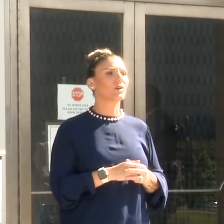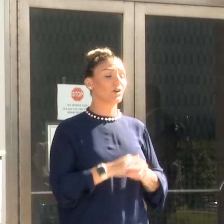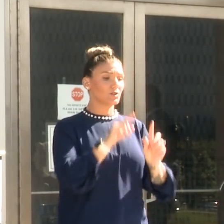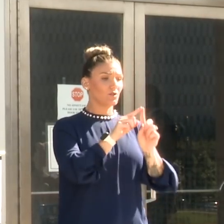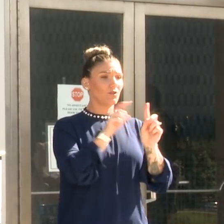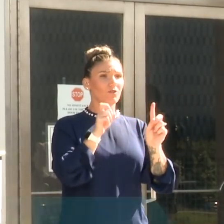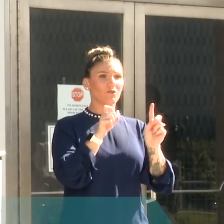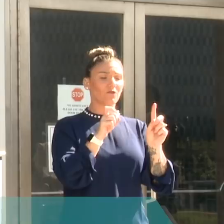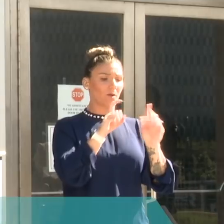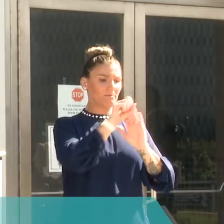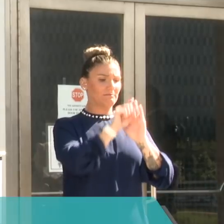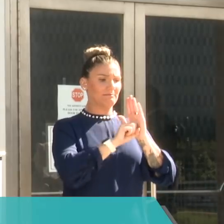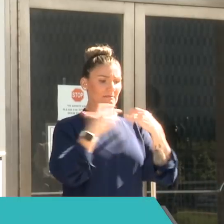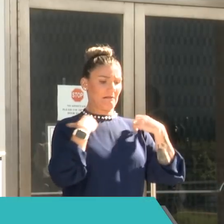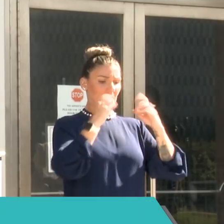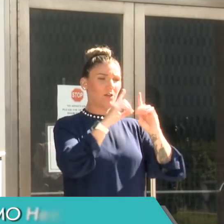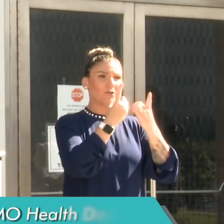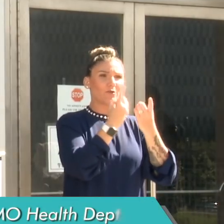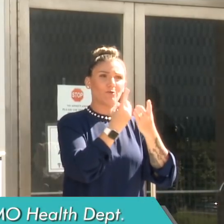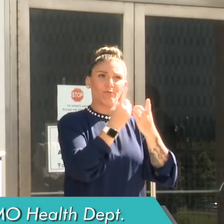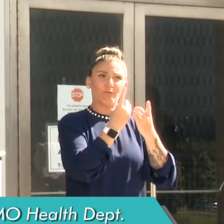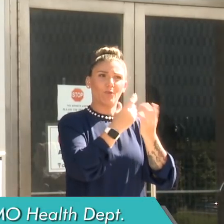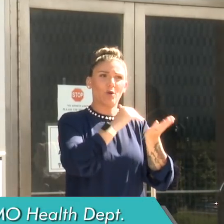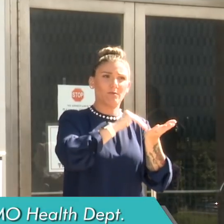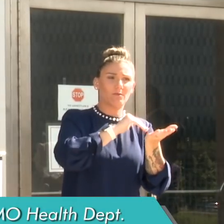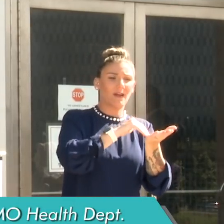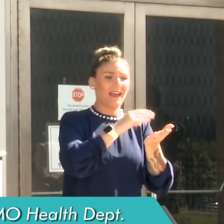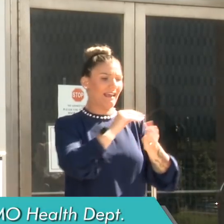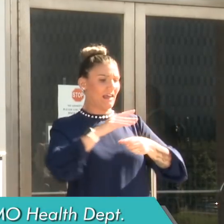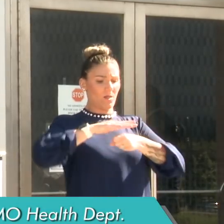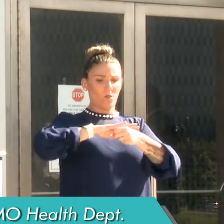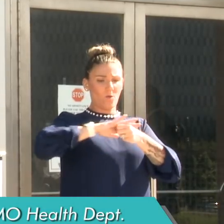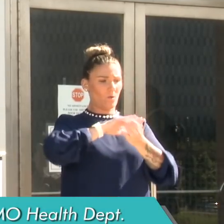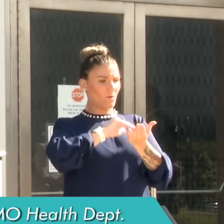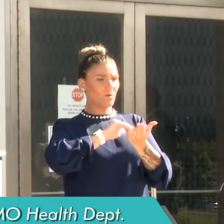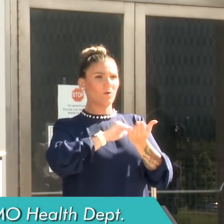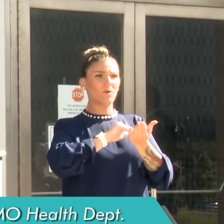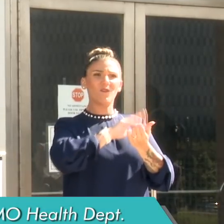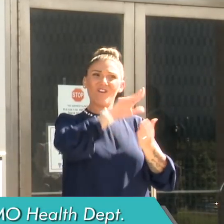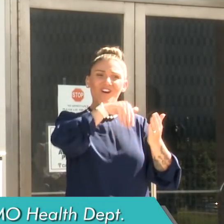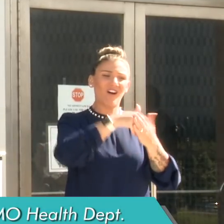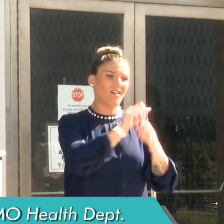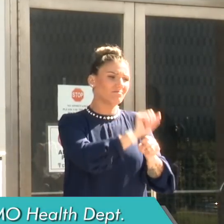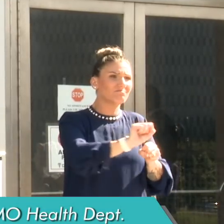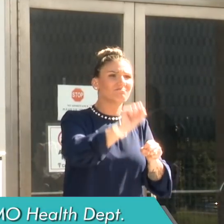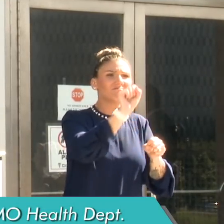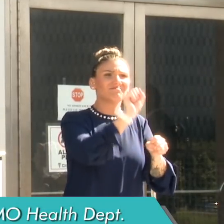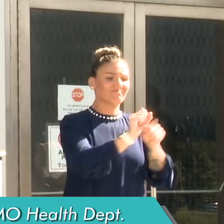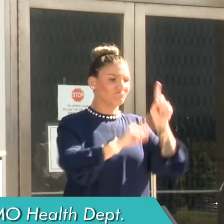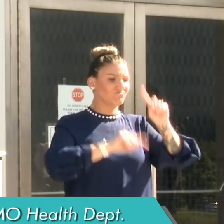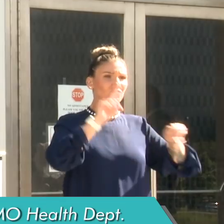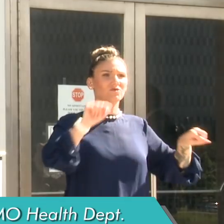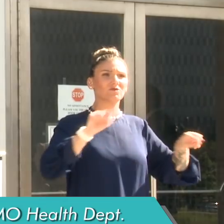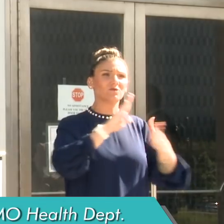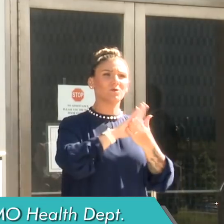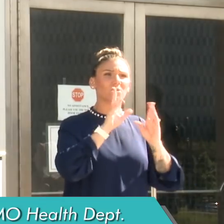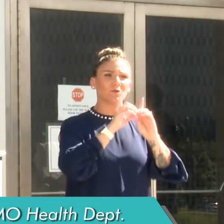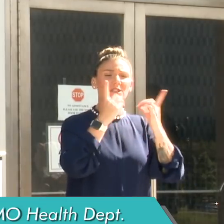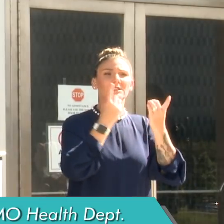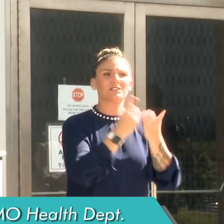from state health department officials and locals, we've all been working with our various school